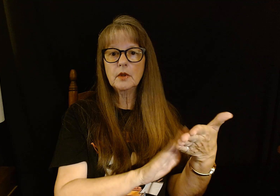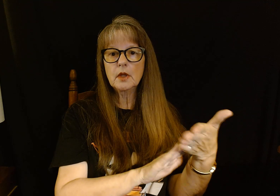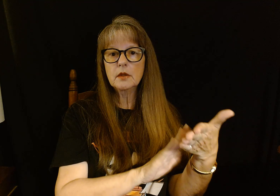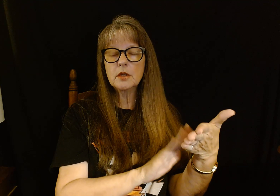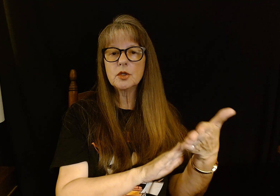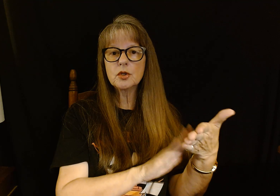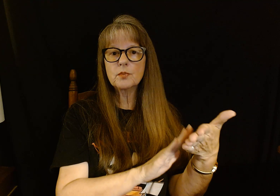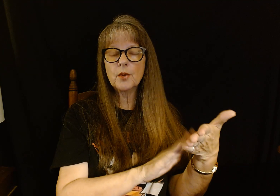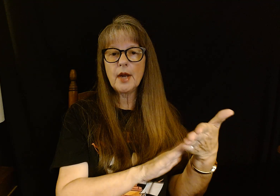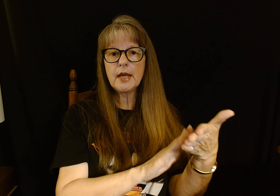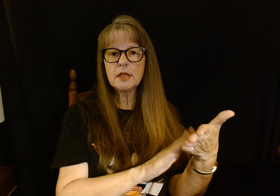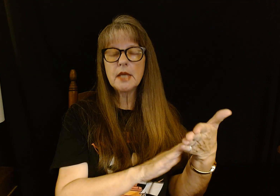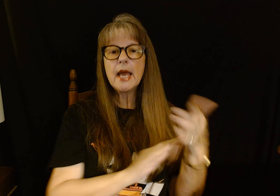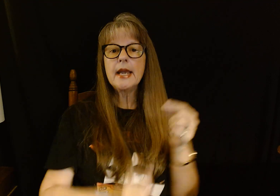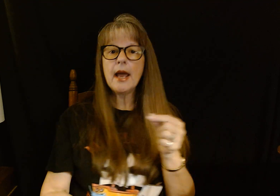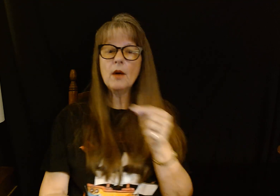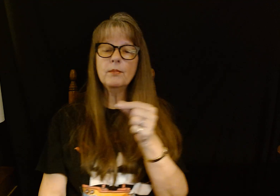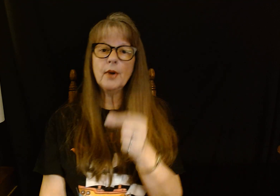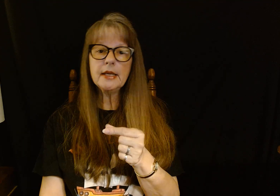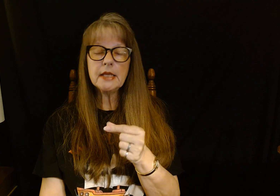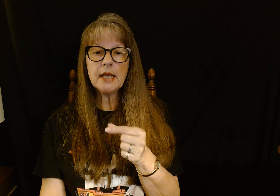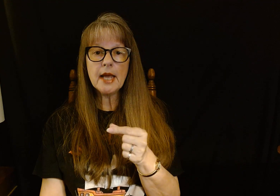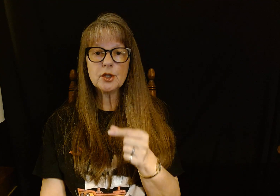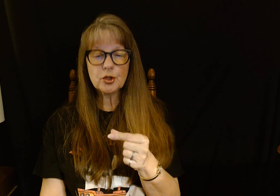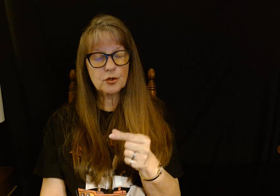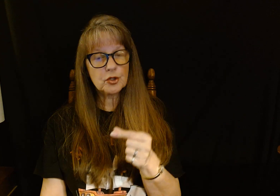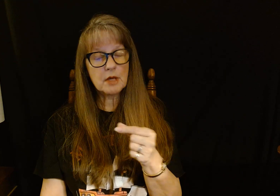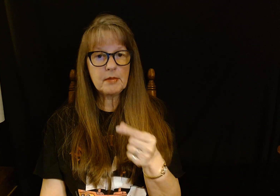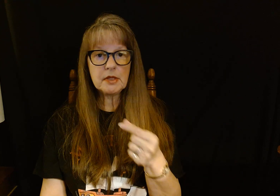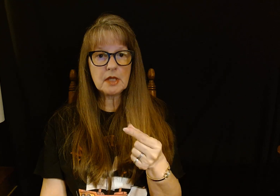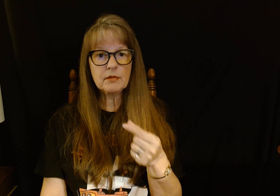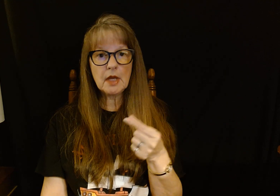This is to praise. Now, praising at church, it may be the same thing.